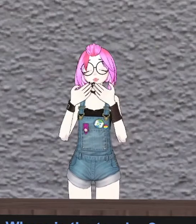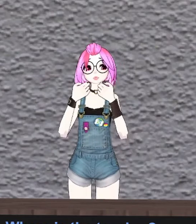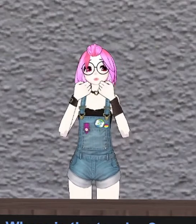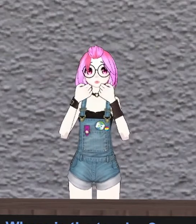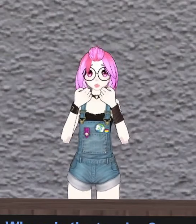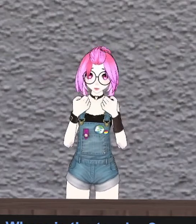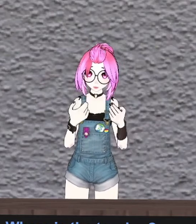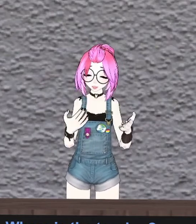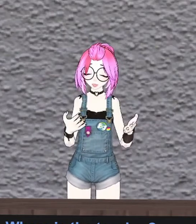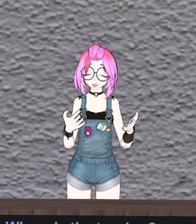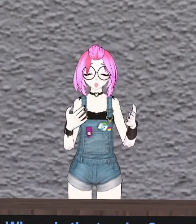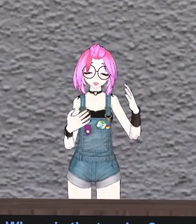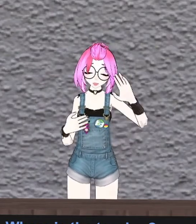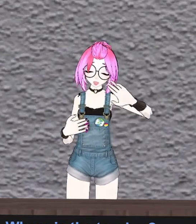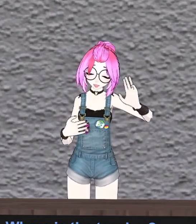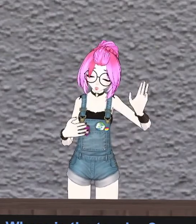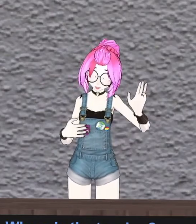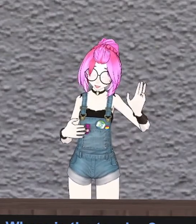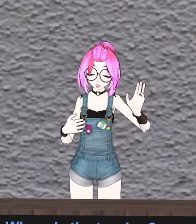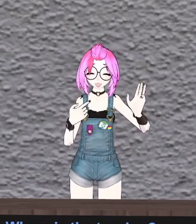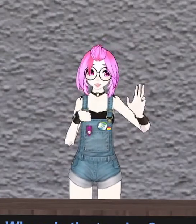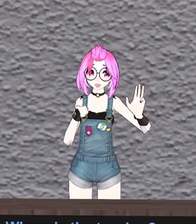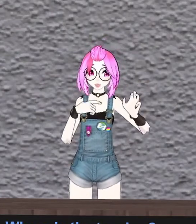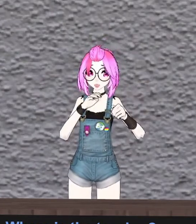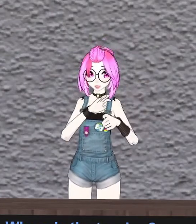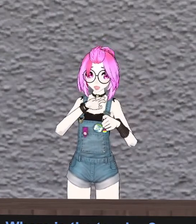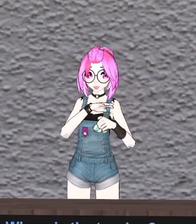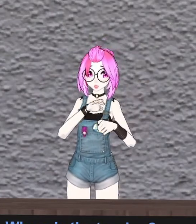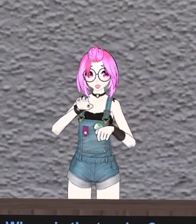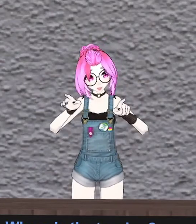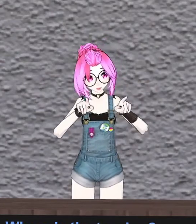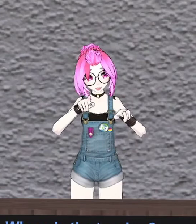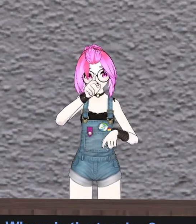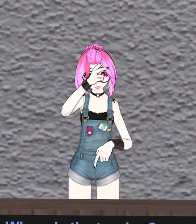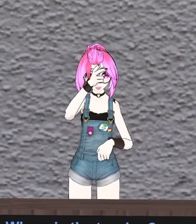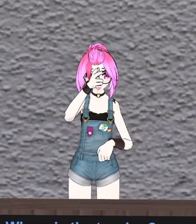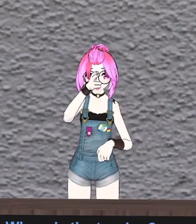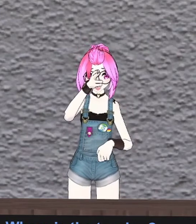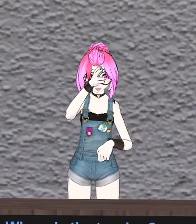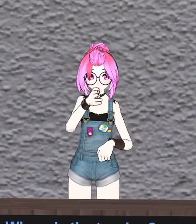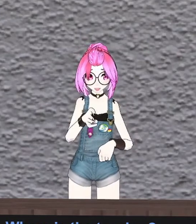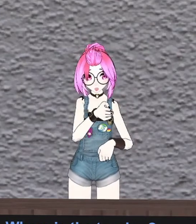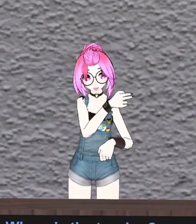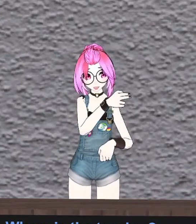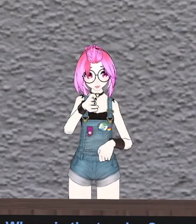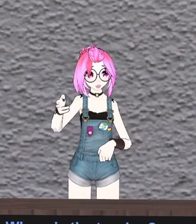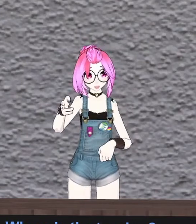So bless you. But if you're on the West Coast like me and you're just signing with locals, it's also okay to either do 2